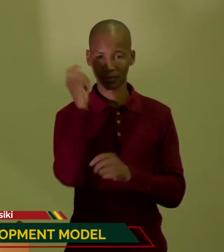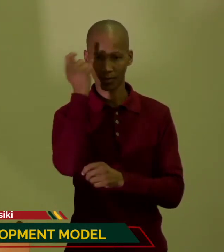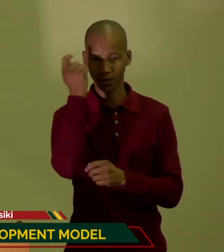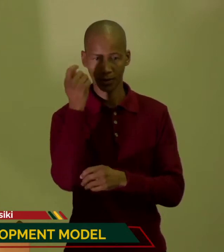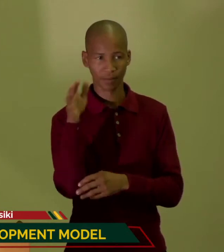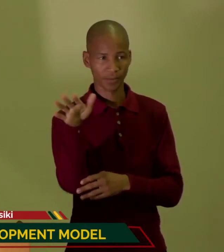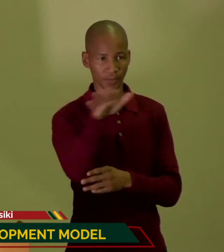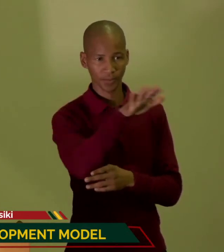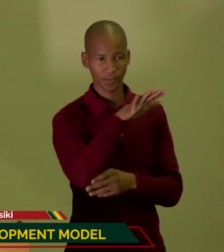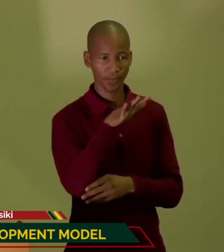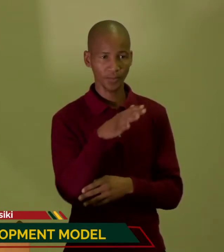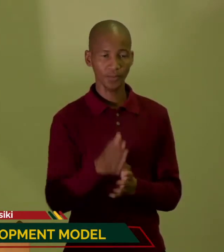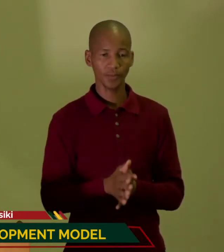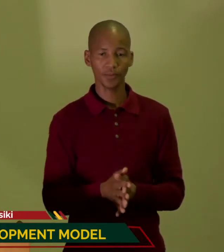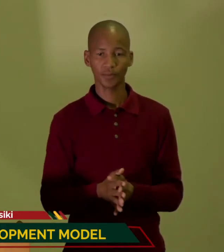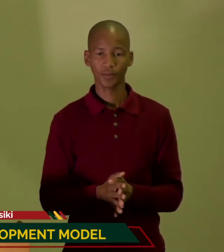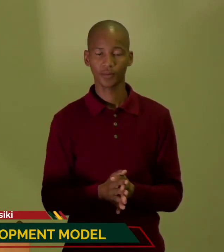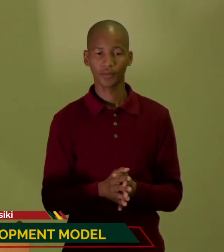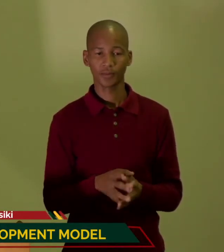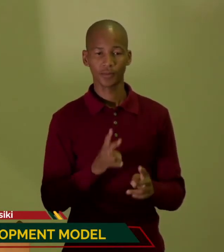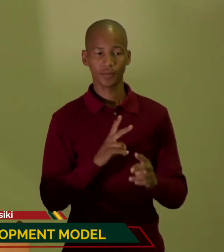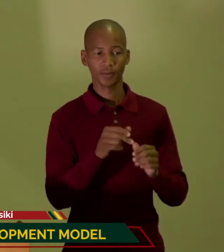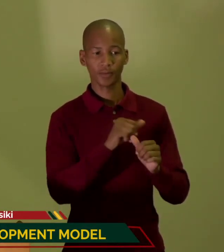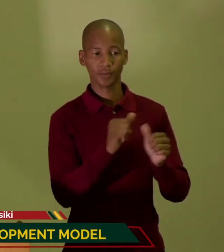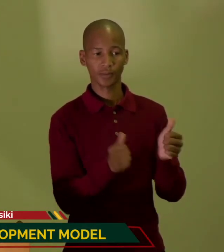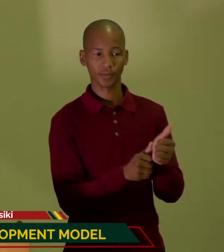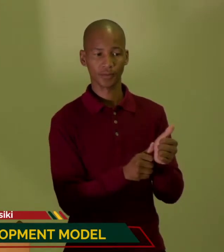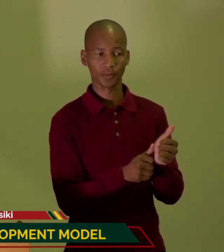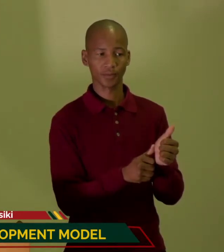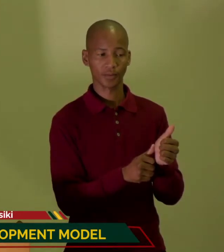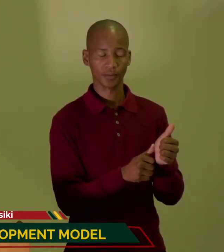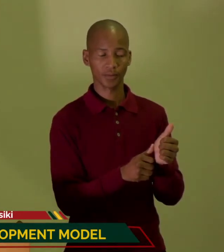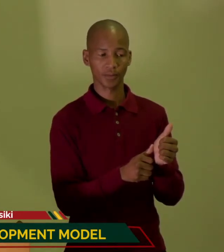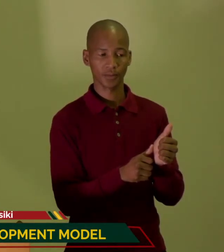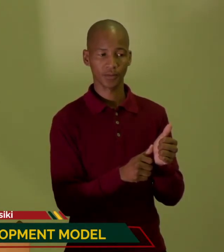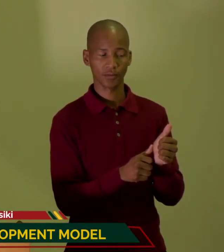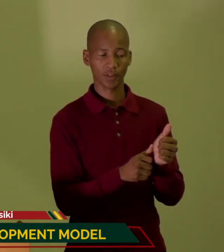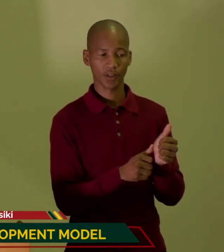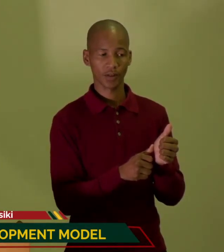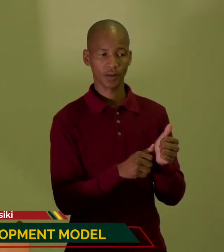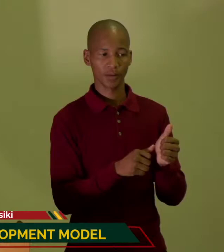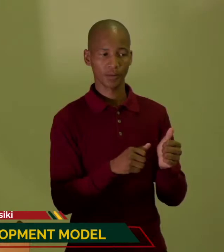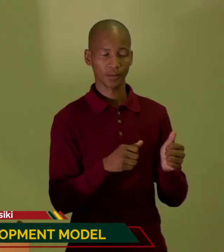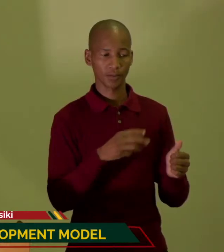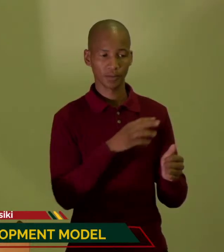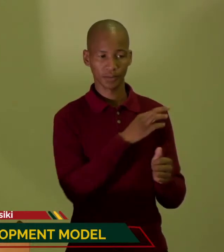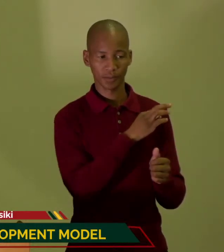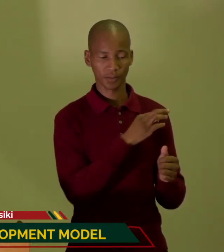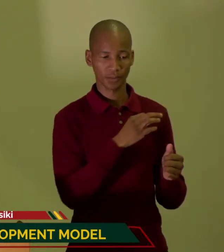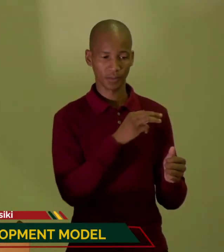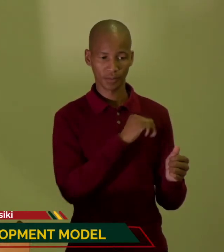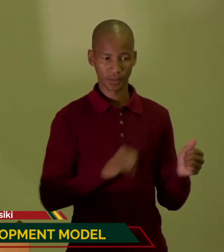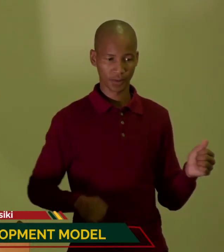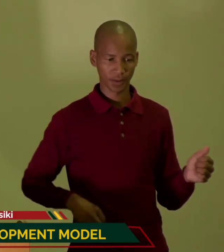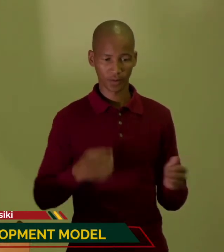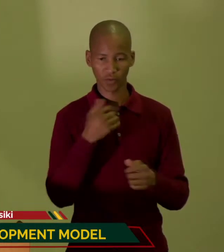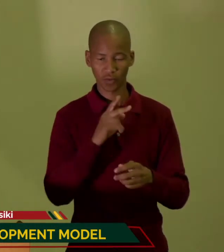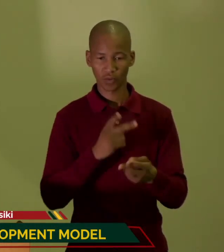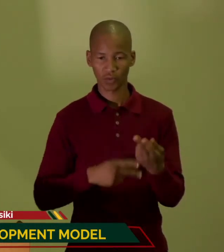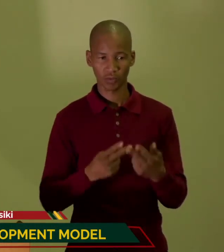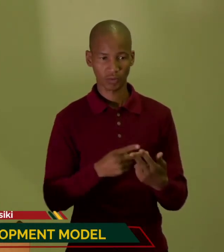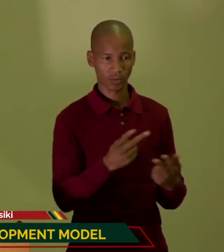also Deputy Minister of Trade, Industry and Competition, nayosijoyinileyo.